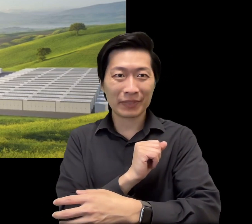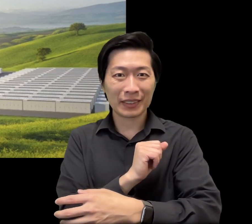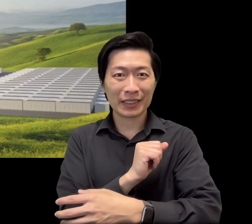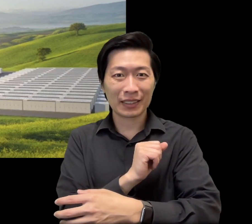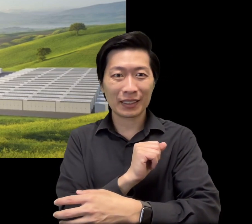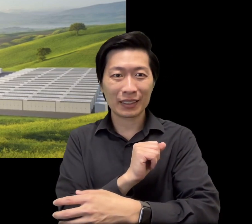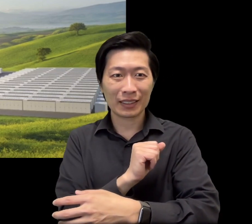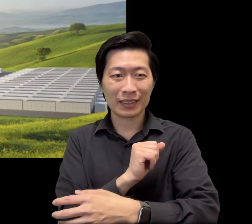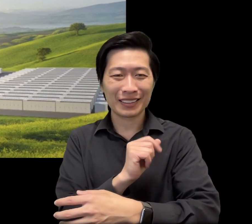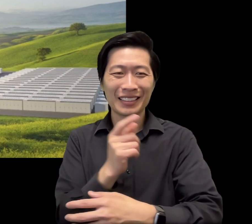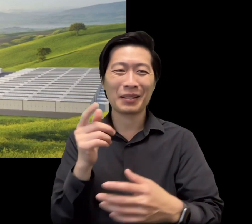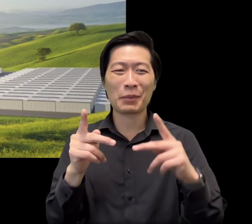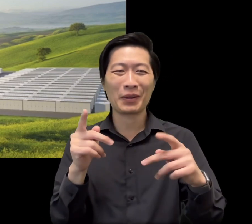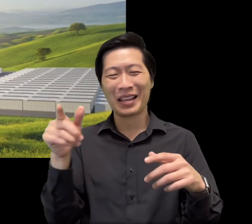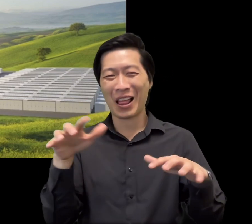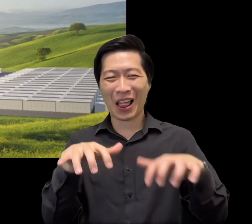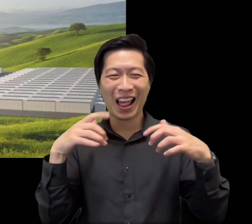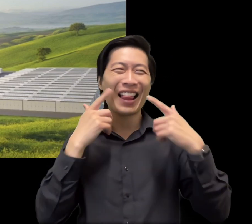Well,